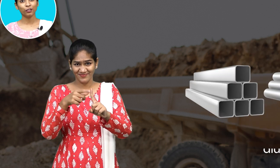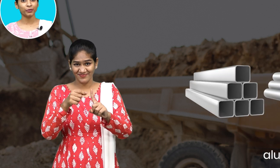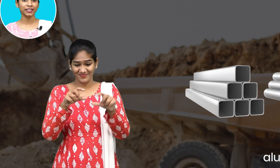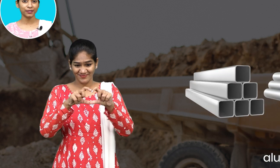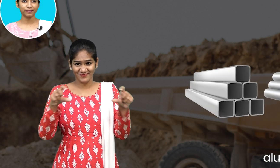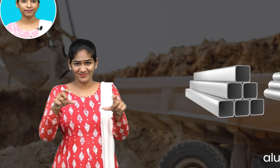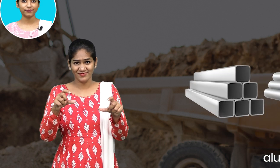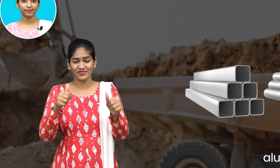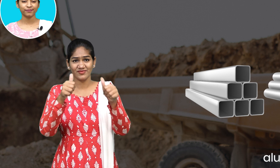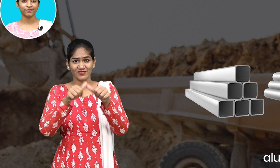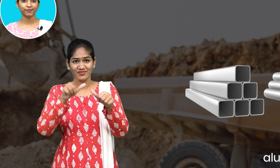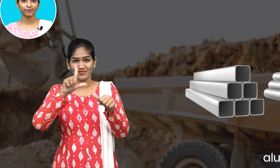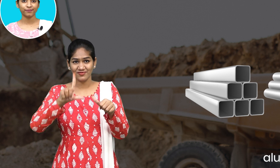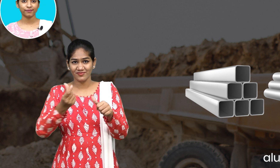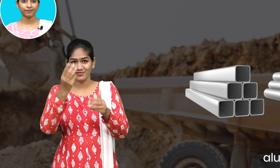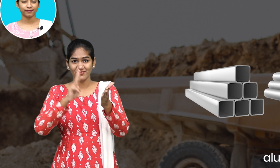aluminium,